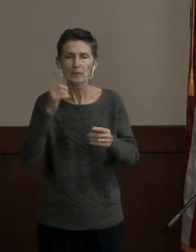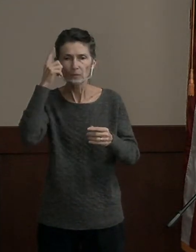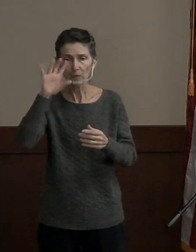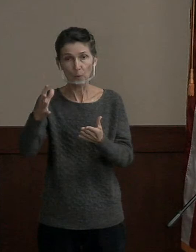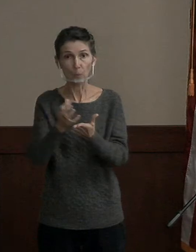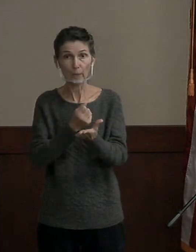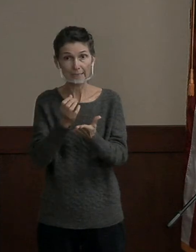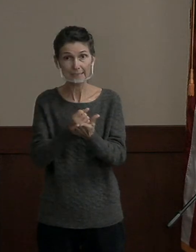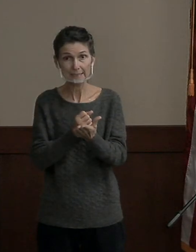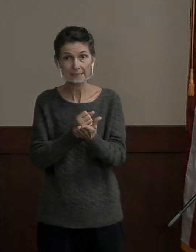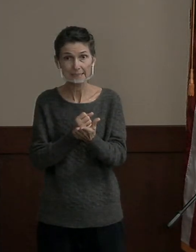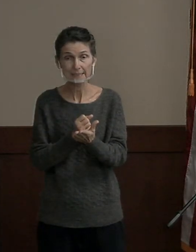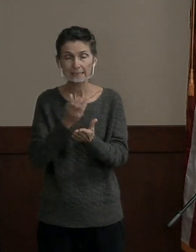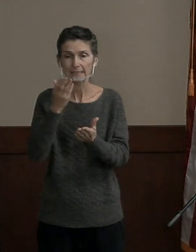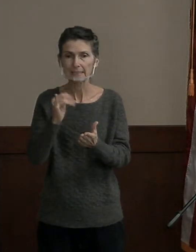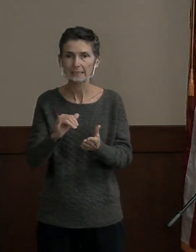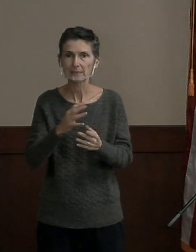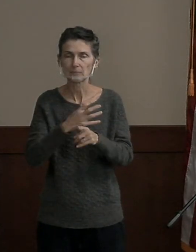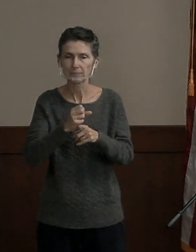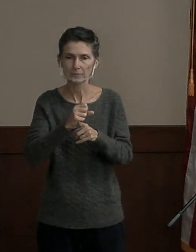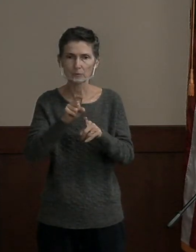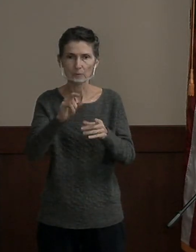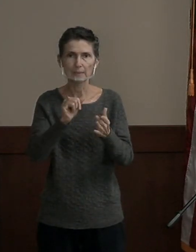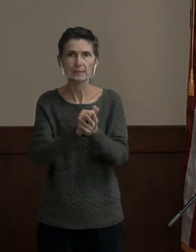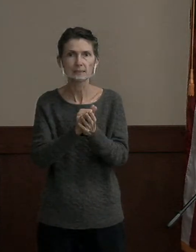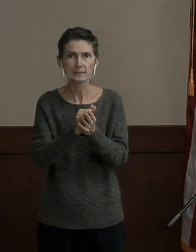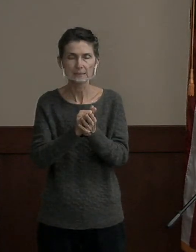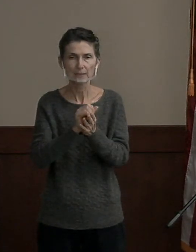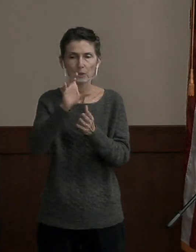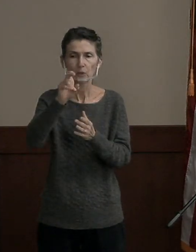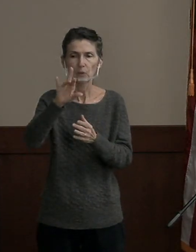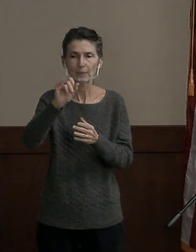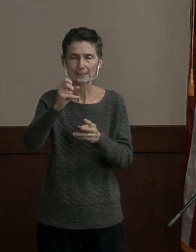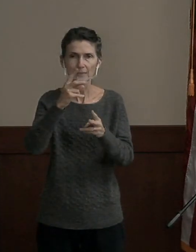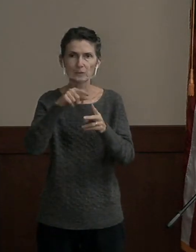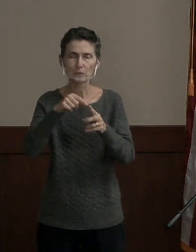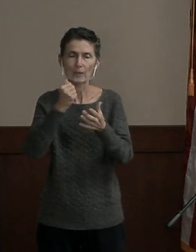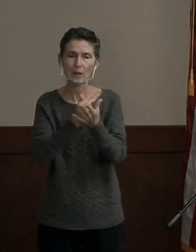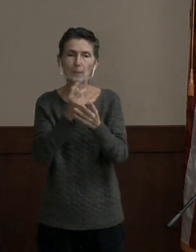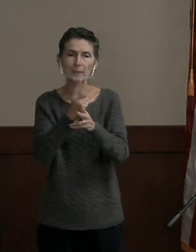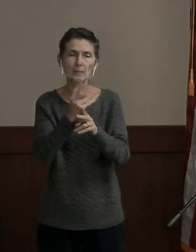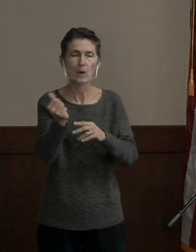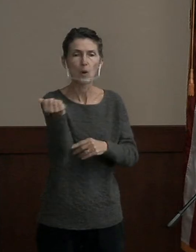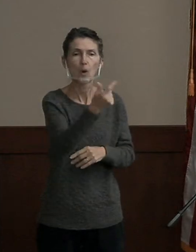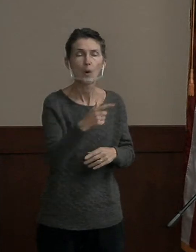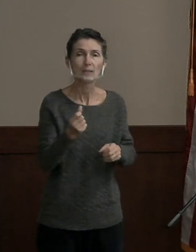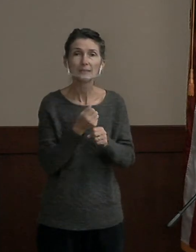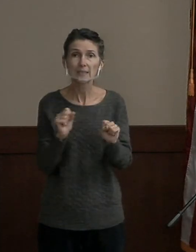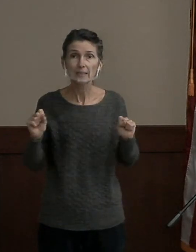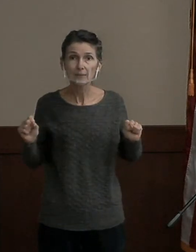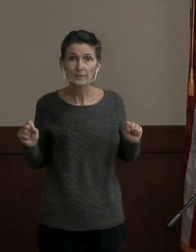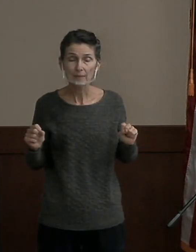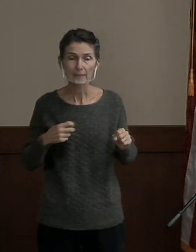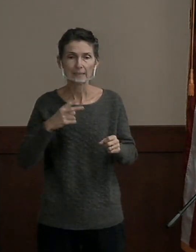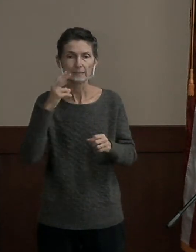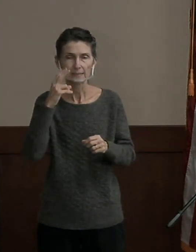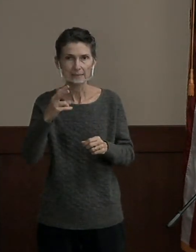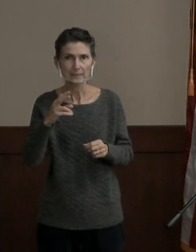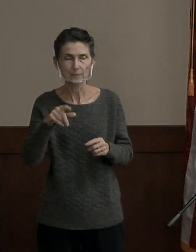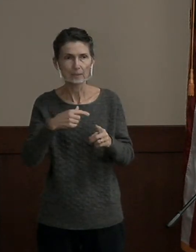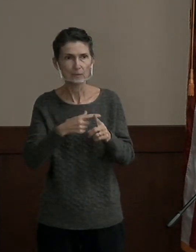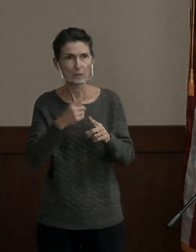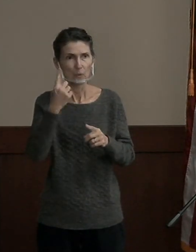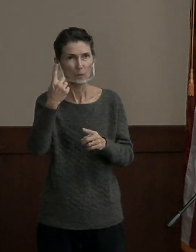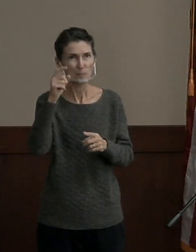wages that they have expended during this crisis and helping to keep us all safe. IT enhancements have received